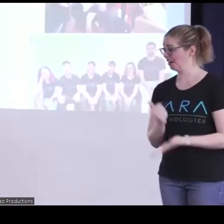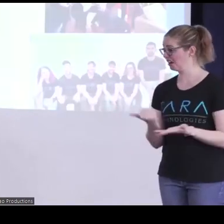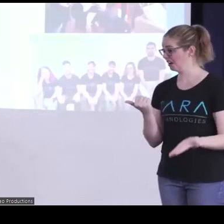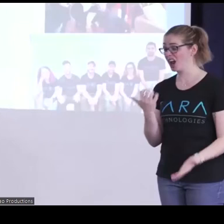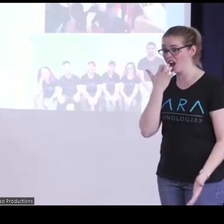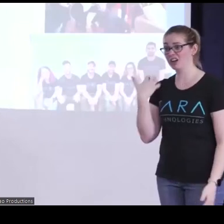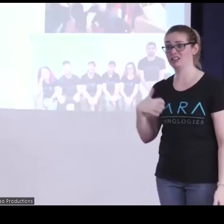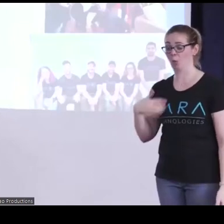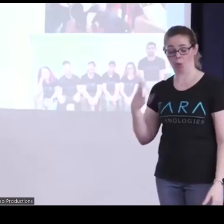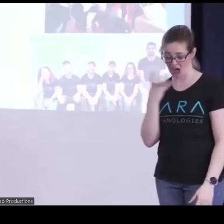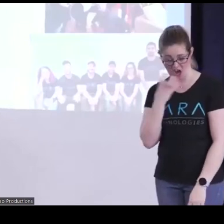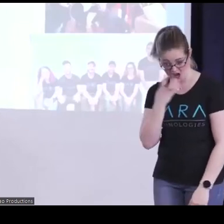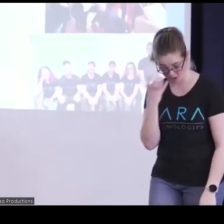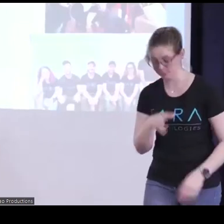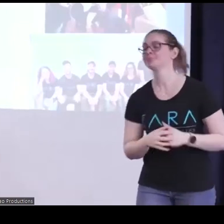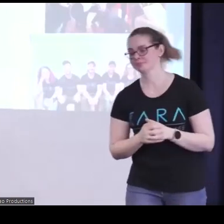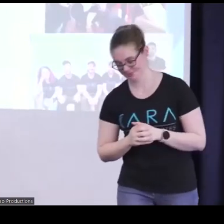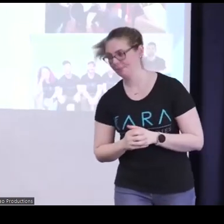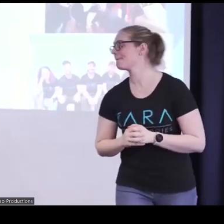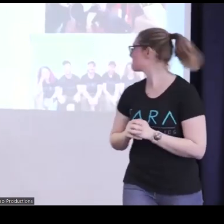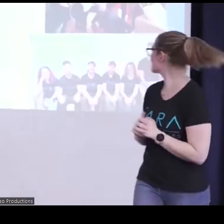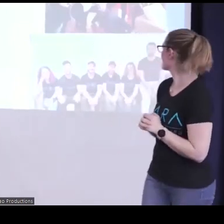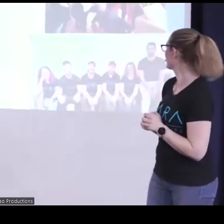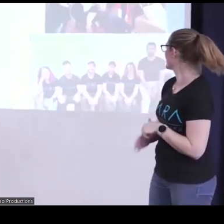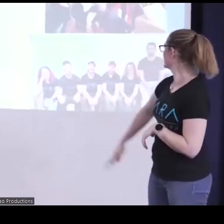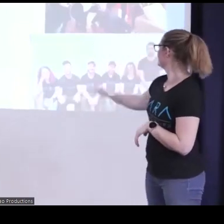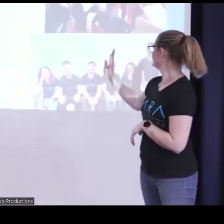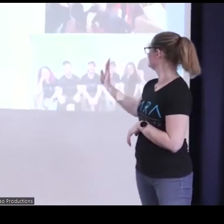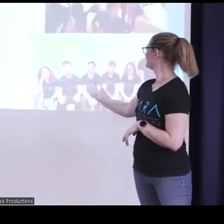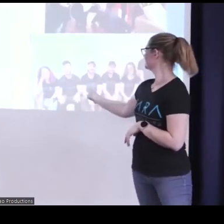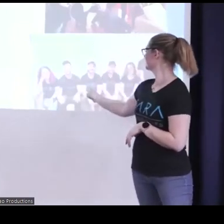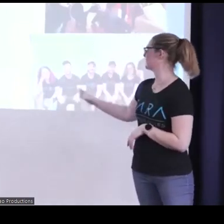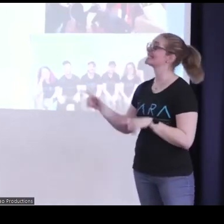does all the changes that are necessary, and I just think, wow, it's very impressive.